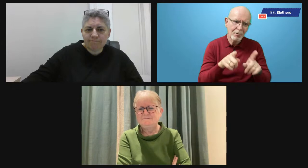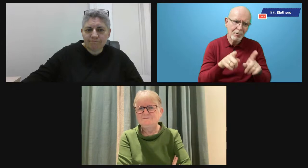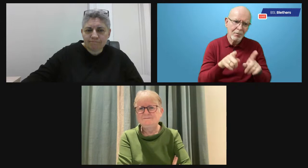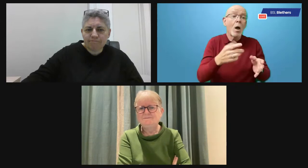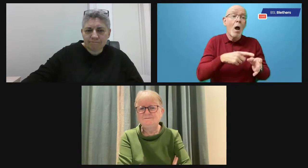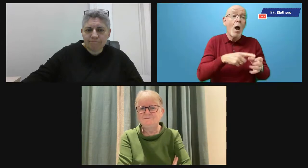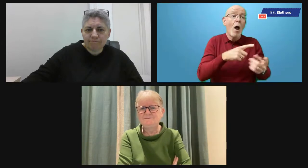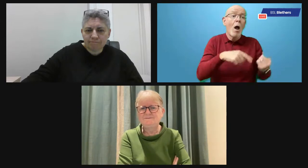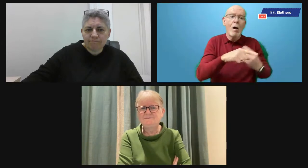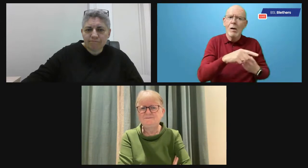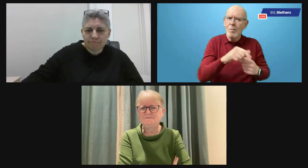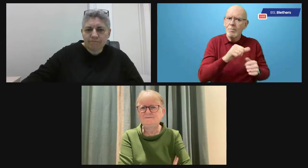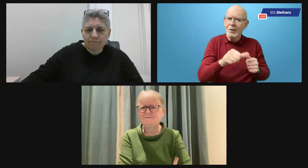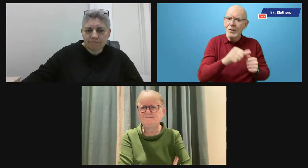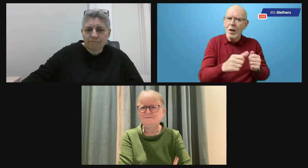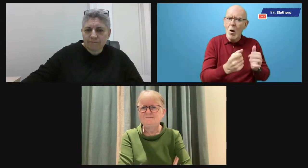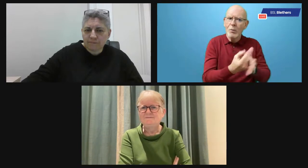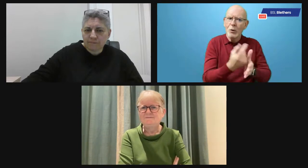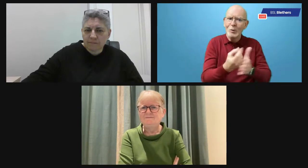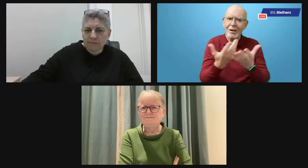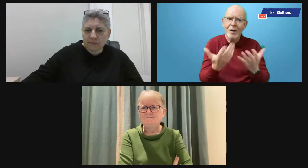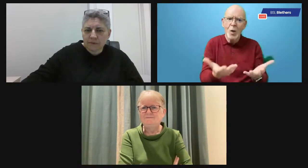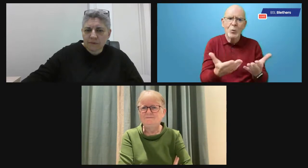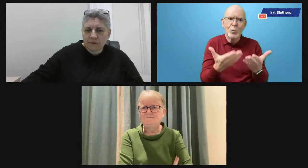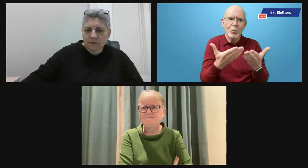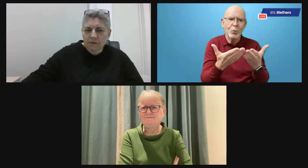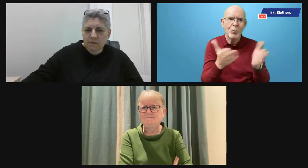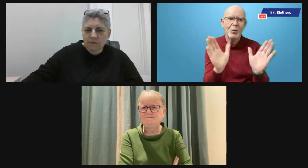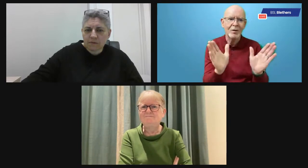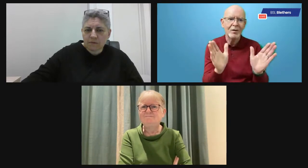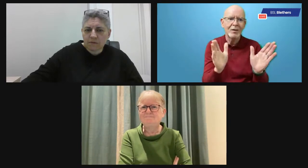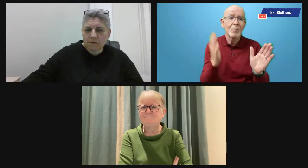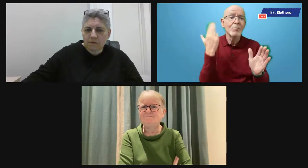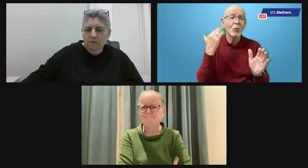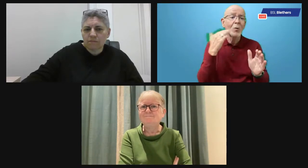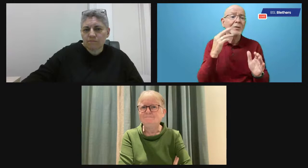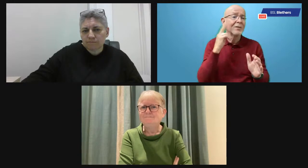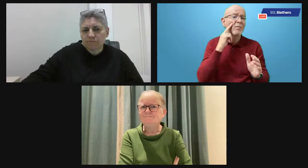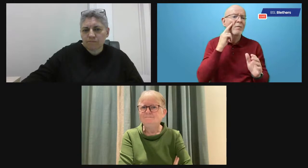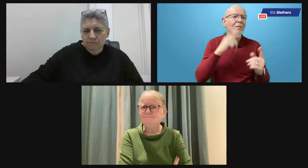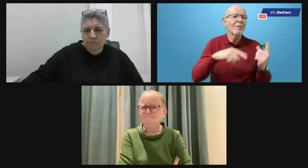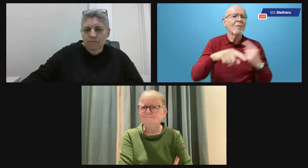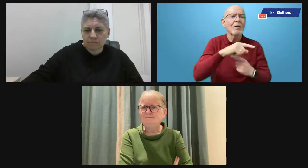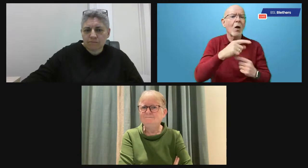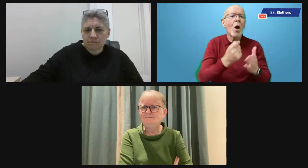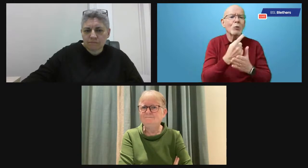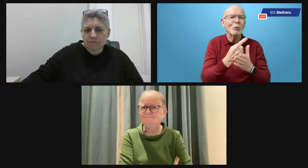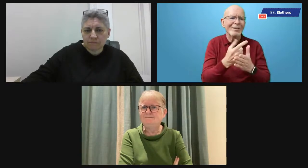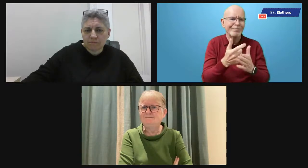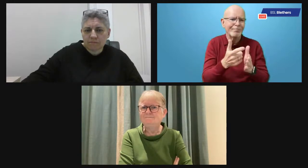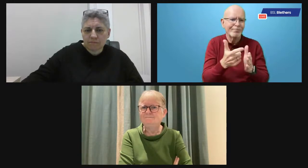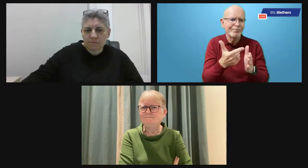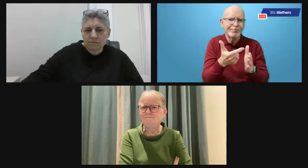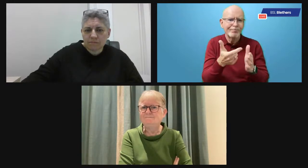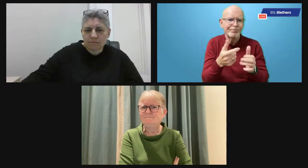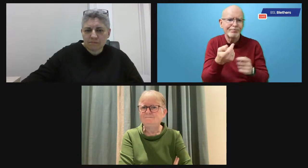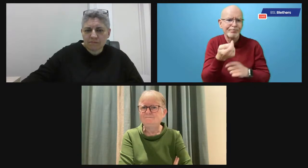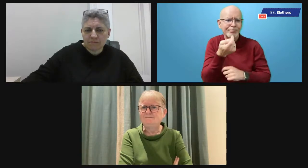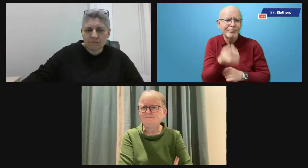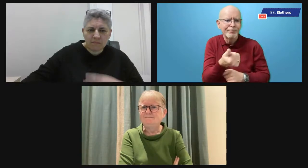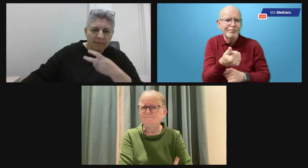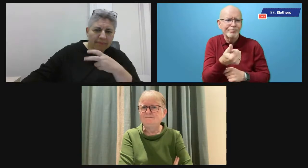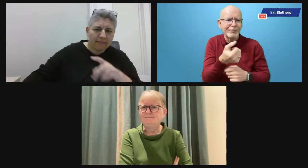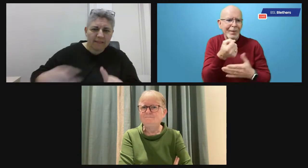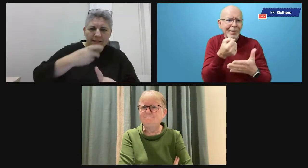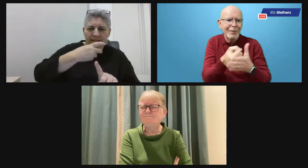secure employment's not there all the time as well. So I feel that, if anything, there's